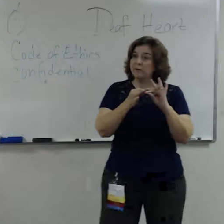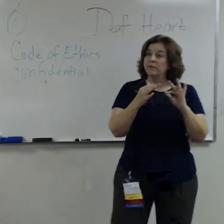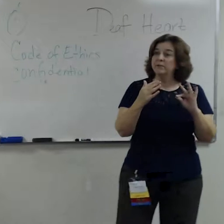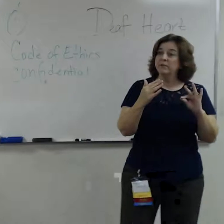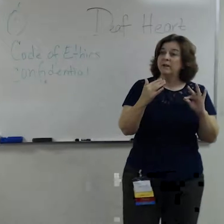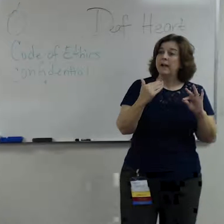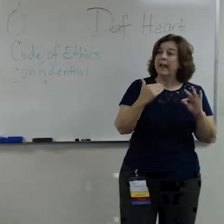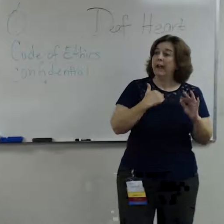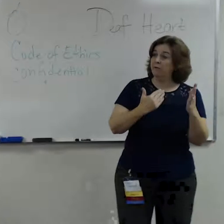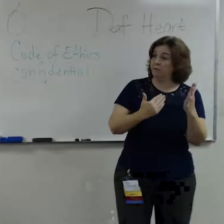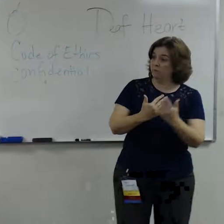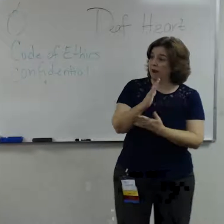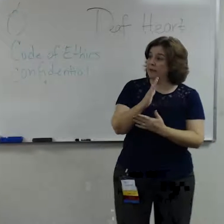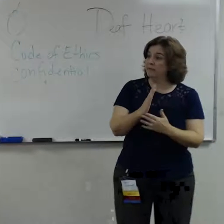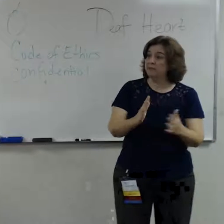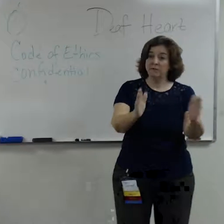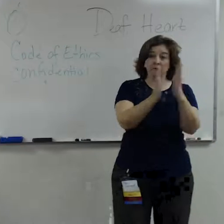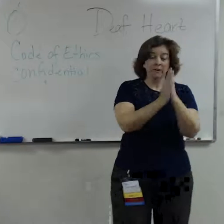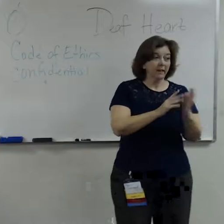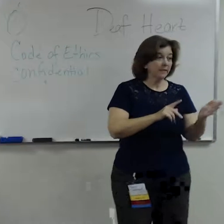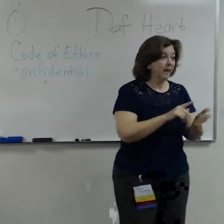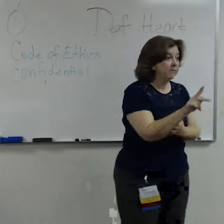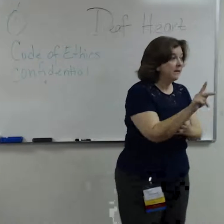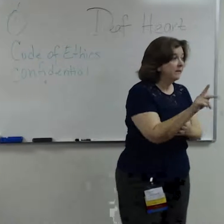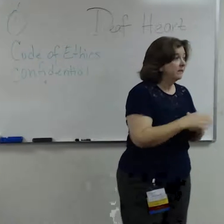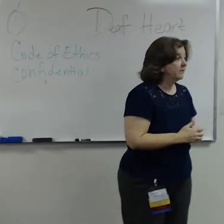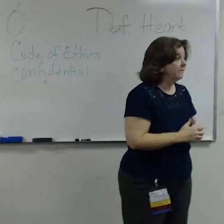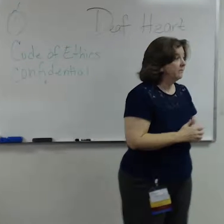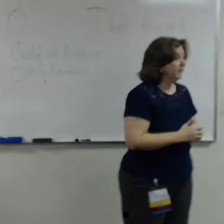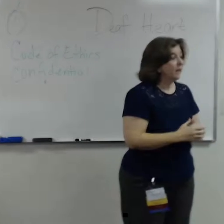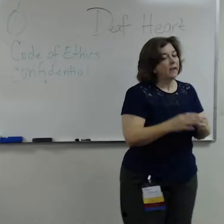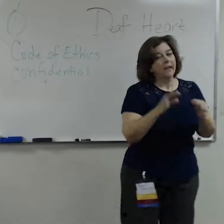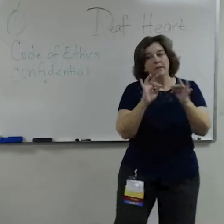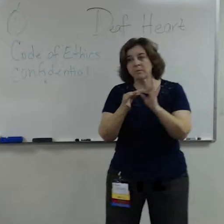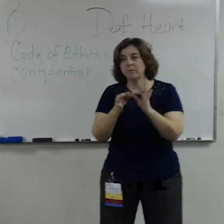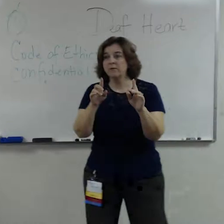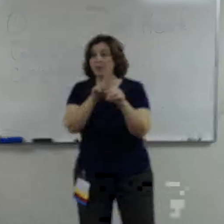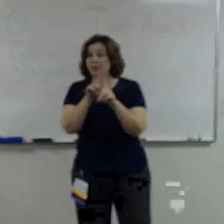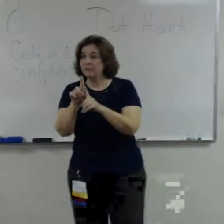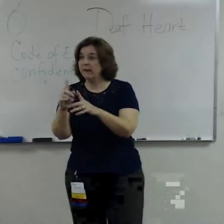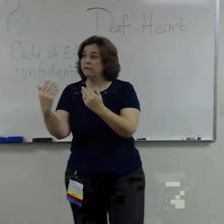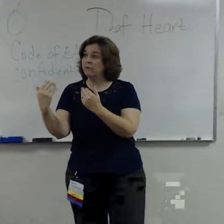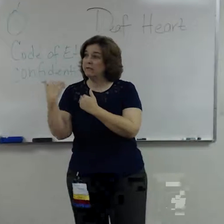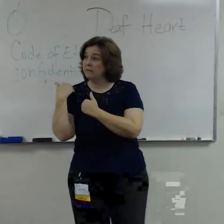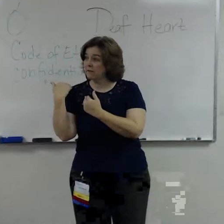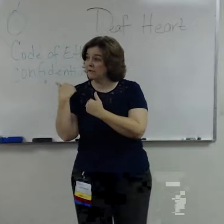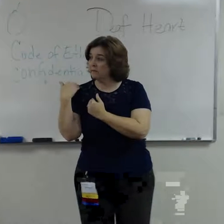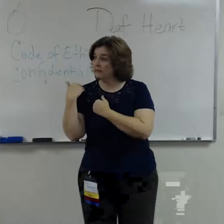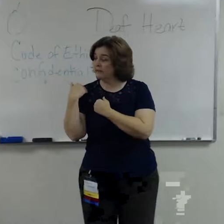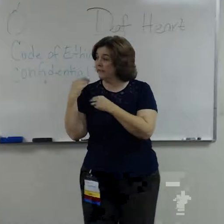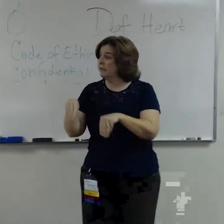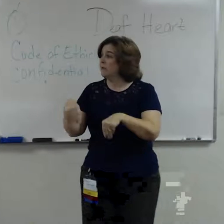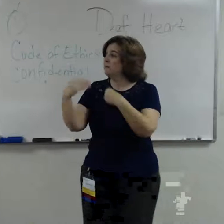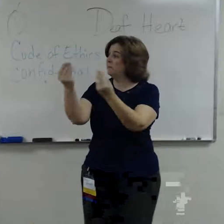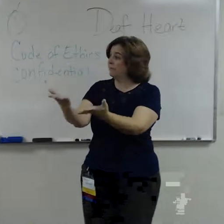interpreters have the right to request payment. Interpreters also have a responsibility to provide